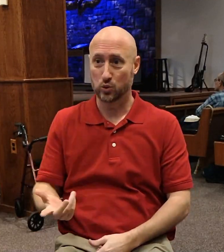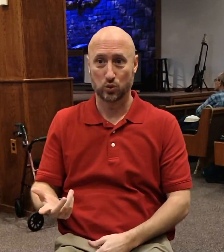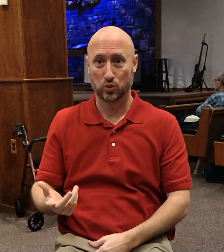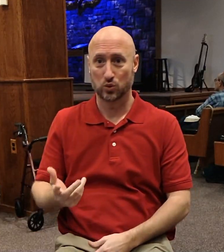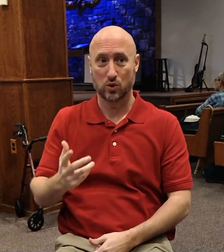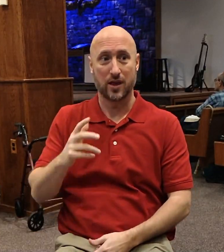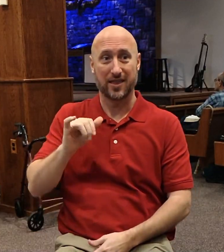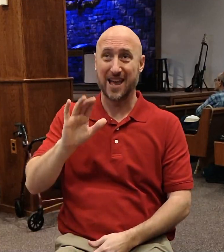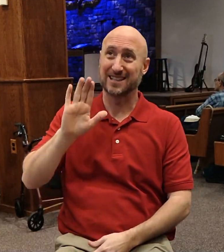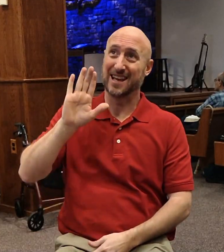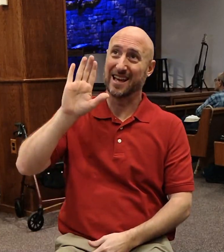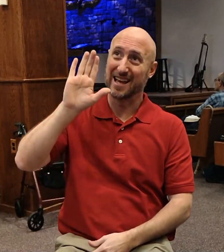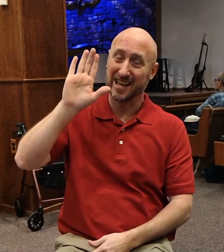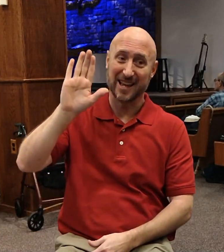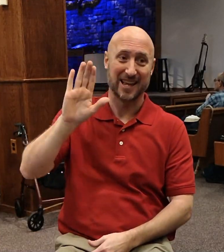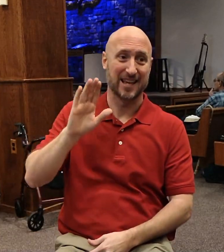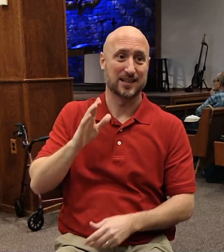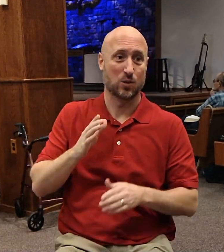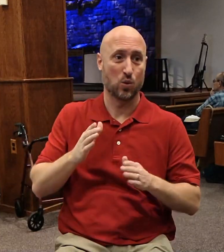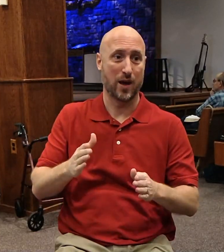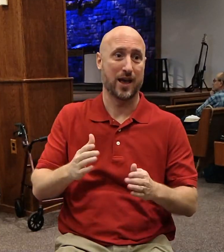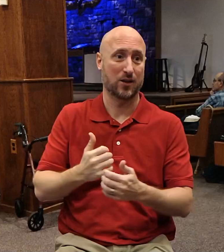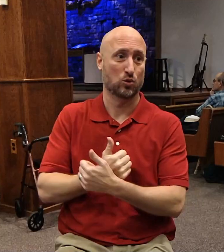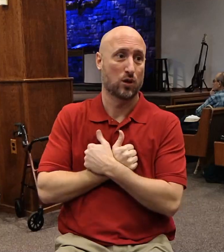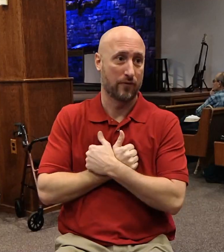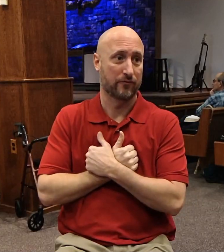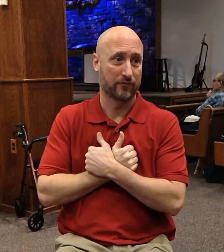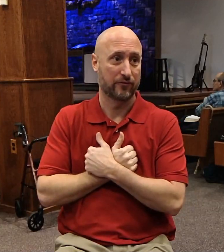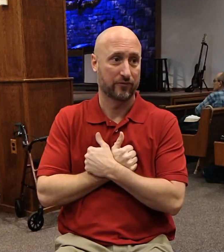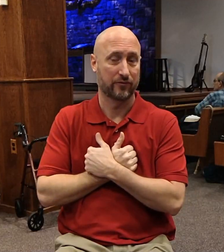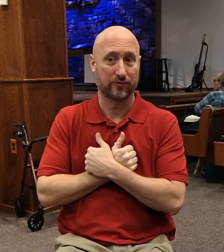As I have loved you. That's what's new about it.